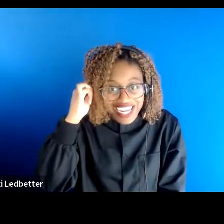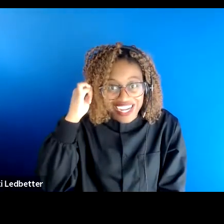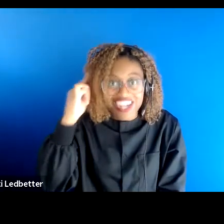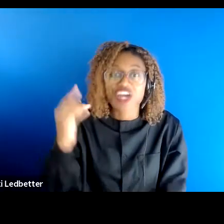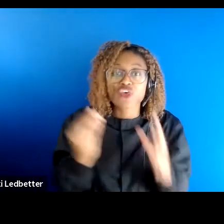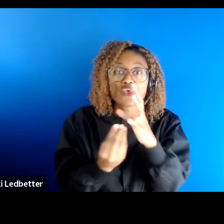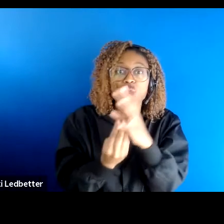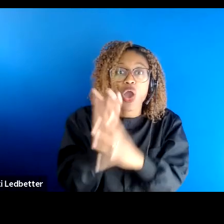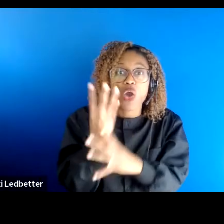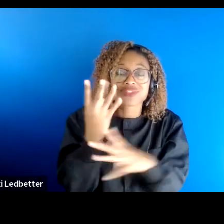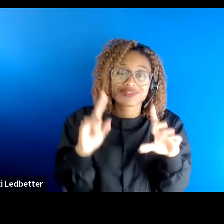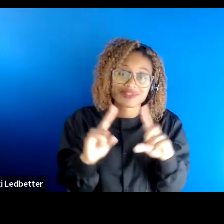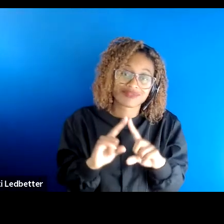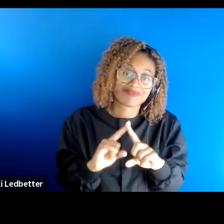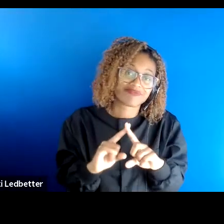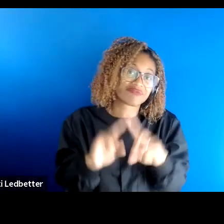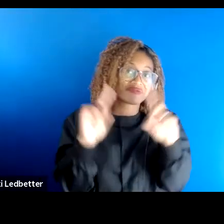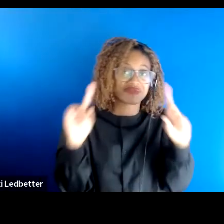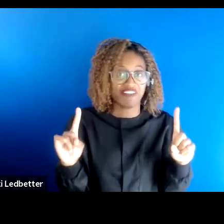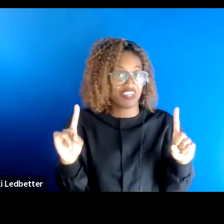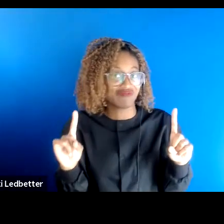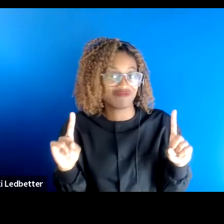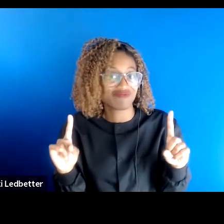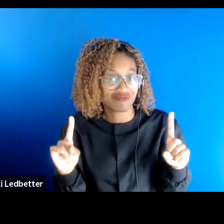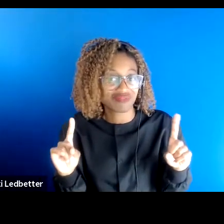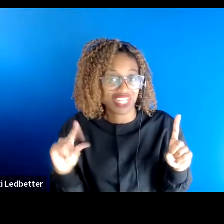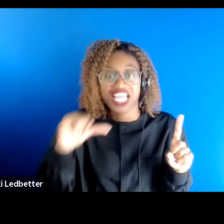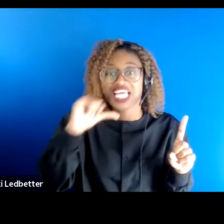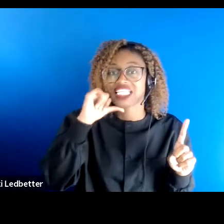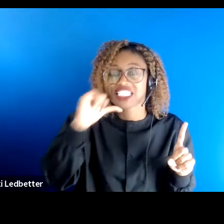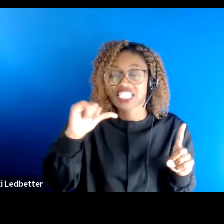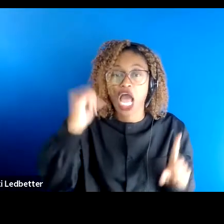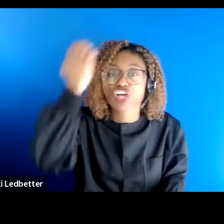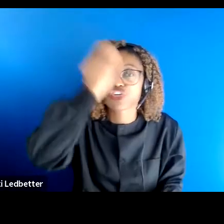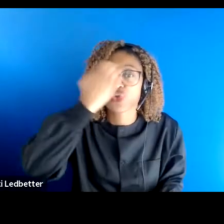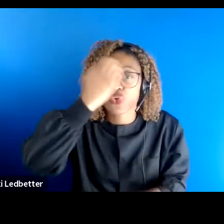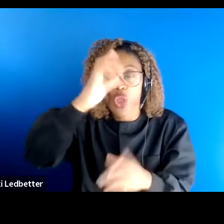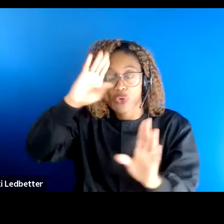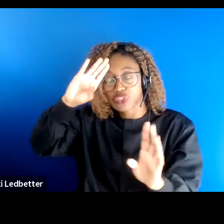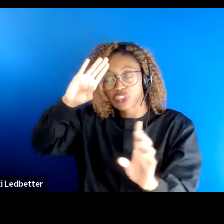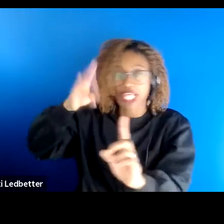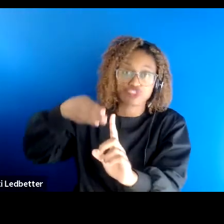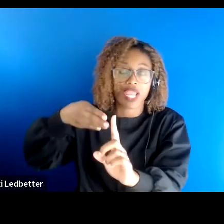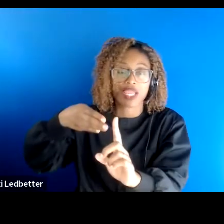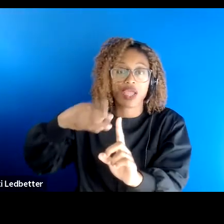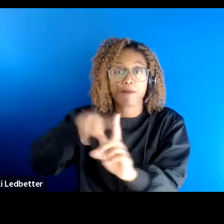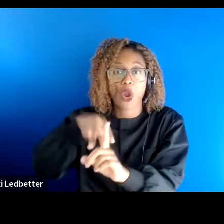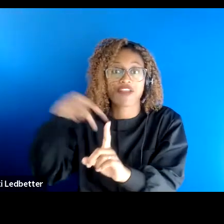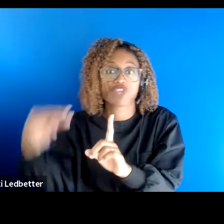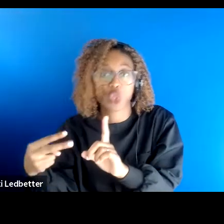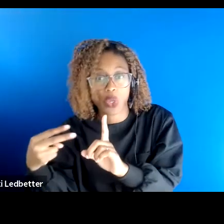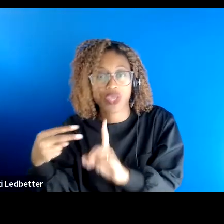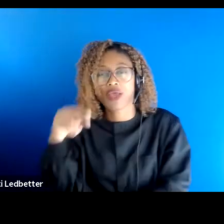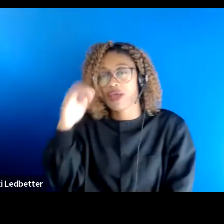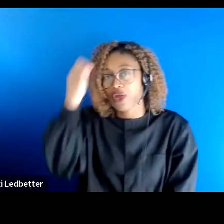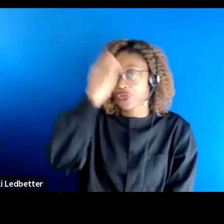reflect um, this what they call Eurocentric point of view, which Eurocentric